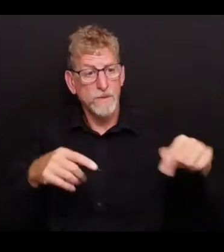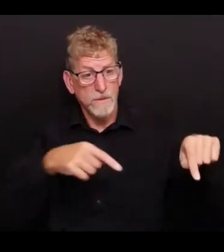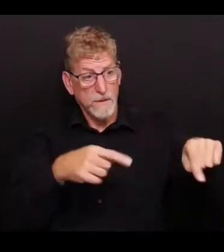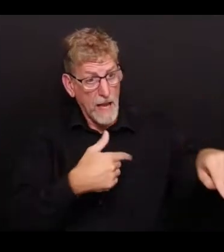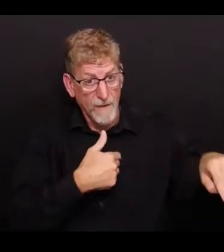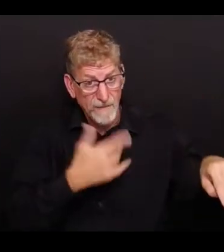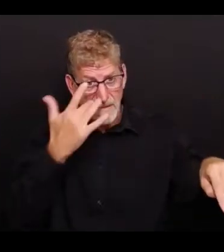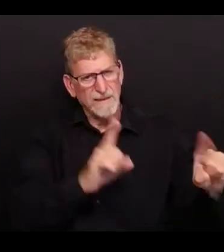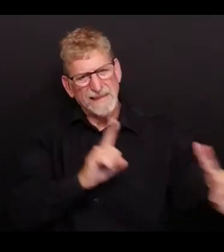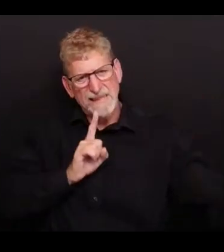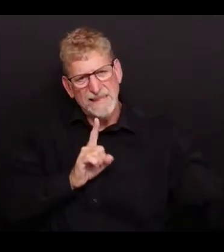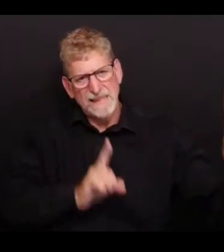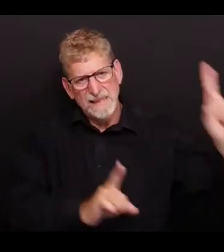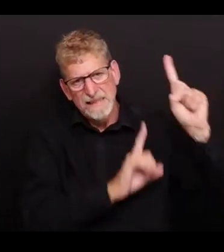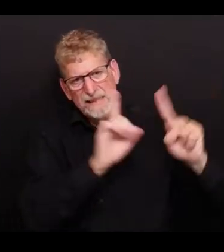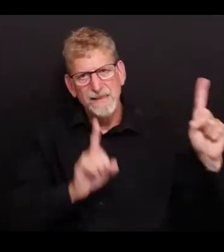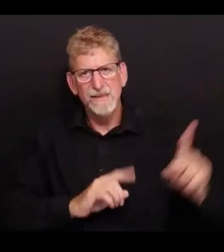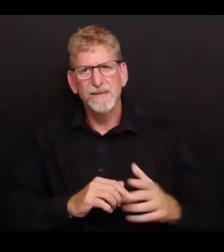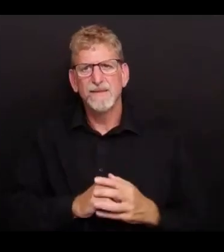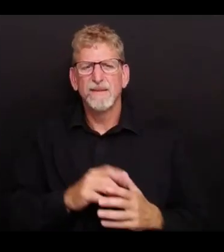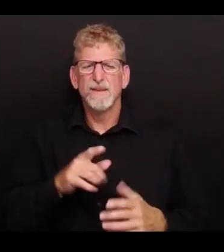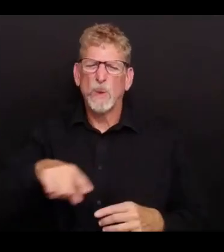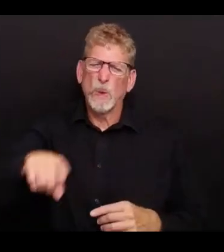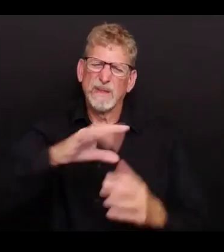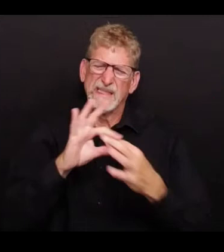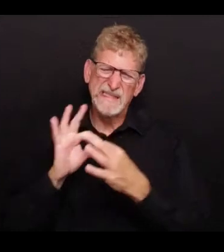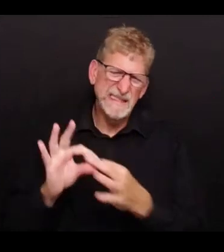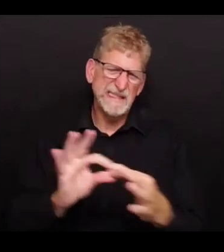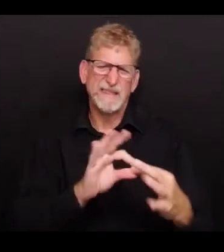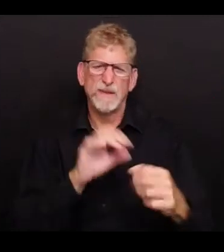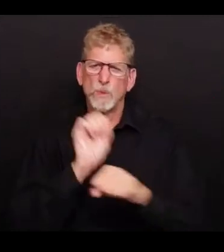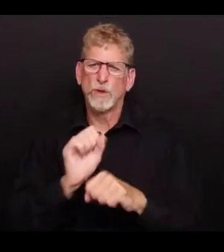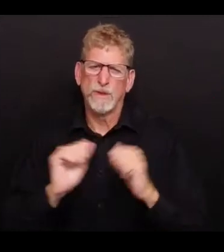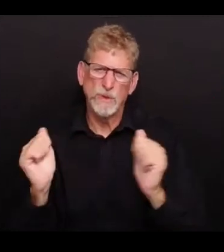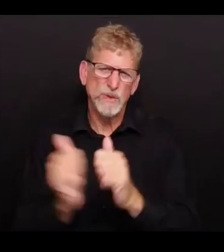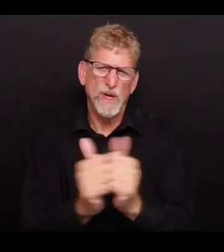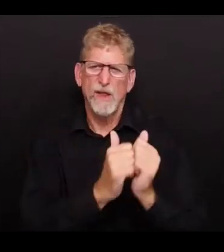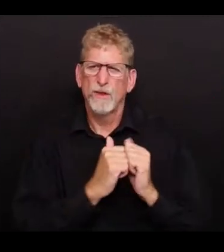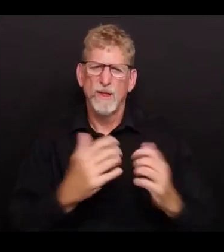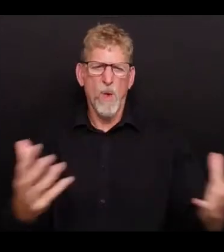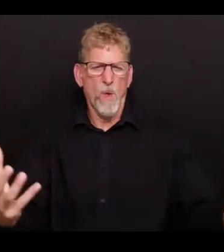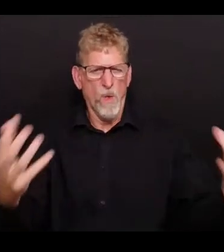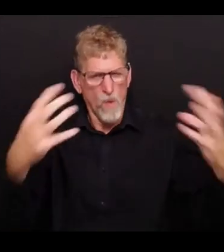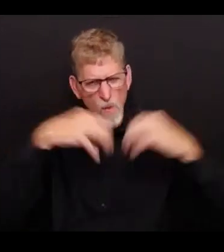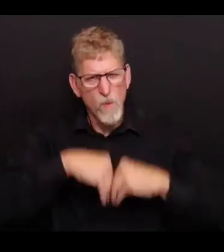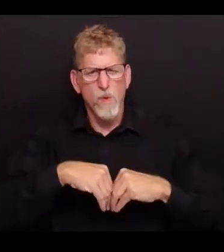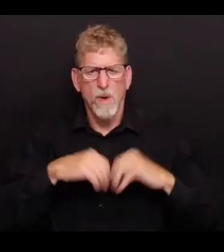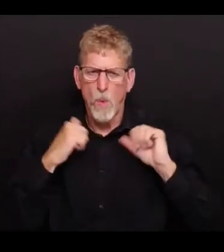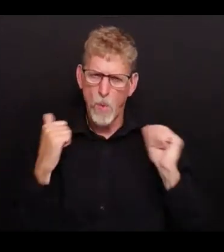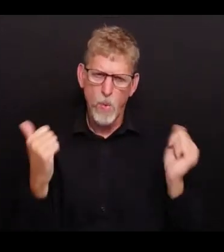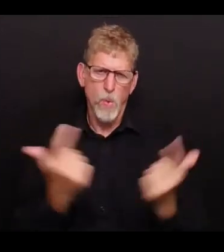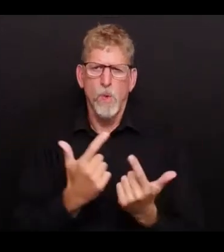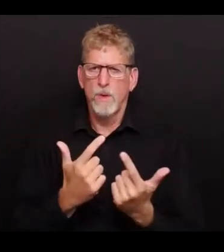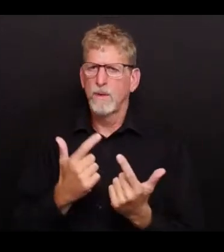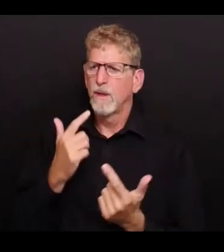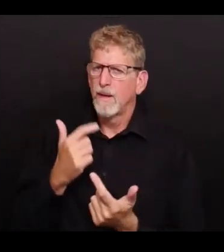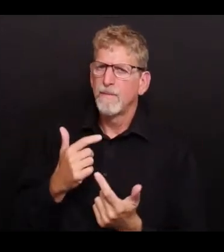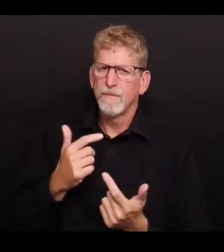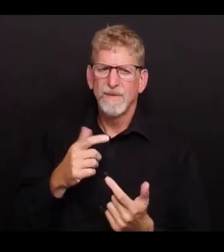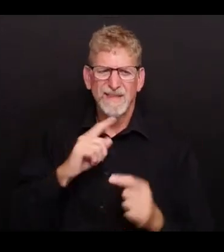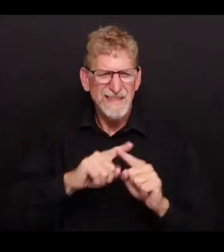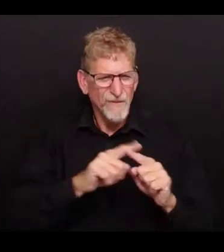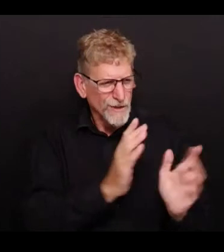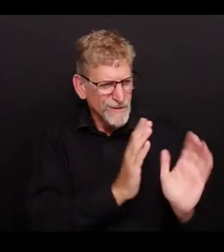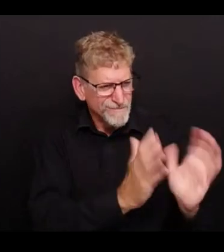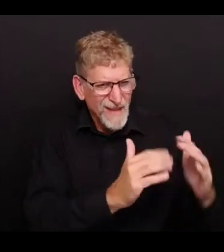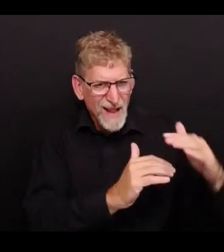work. We are in this together, and if we can continue to provide multiple layers of protection as it's not just one specific thing that is the magic wand,